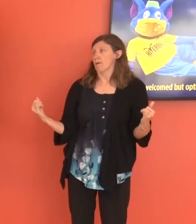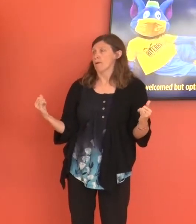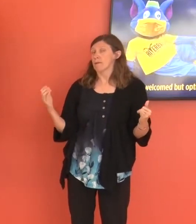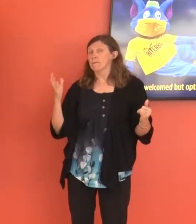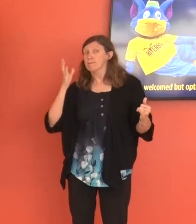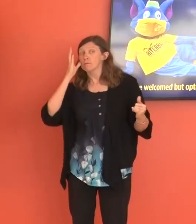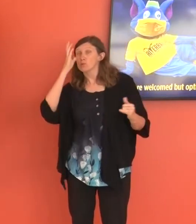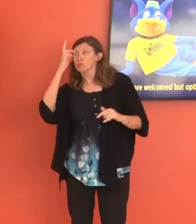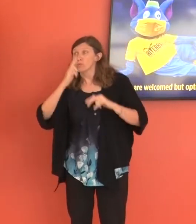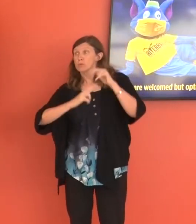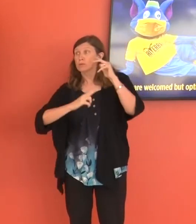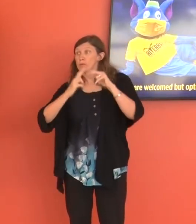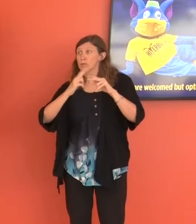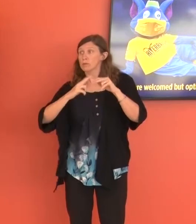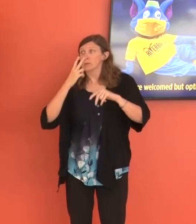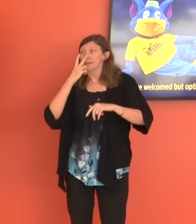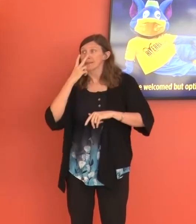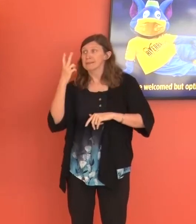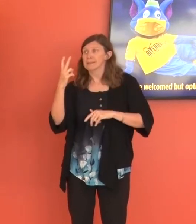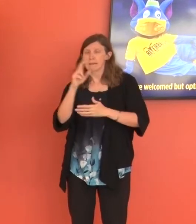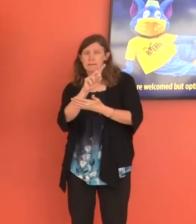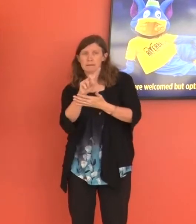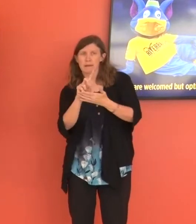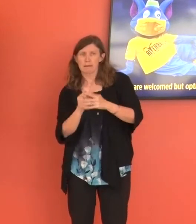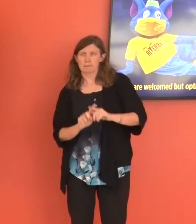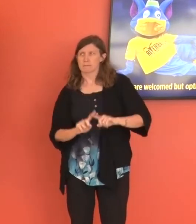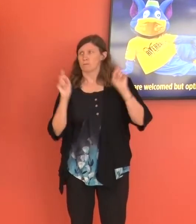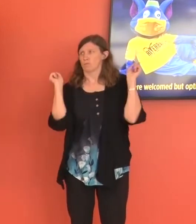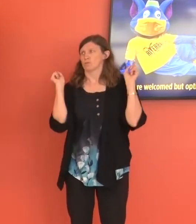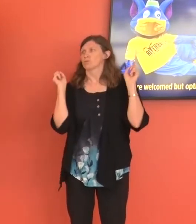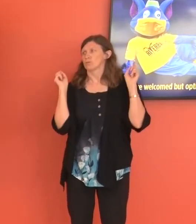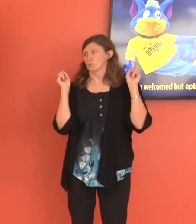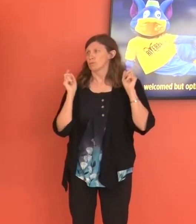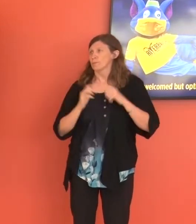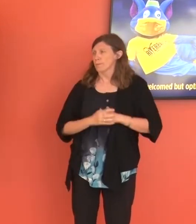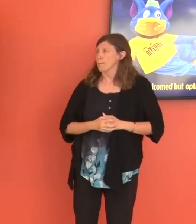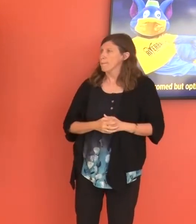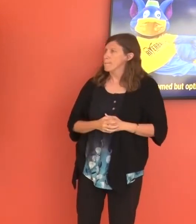future buildings that you're going to see are going to have that type of space.